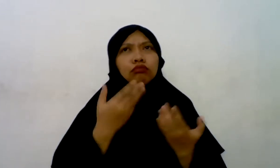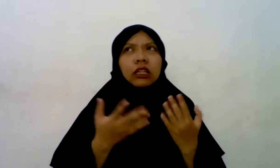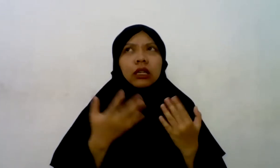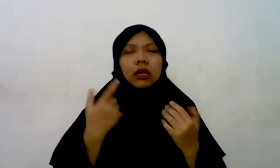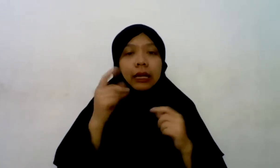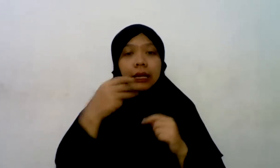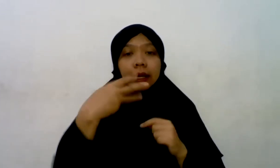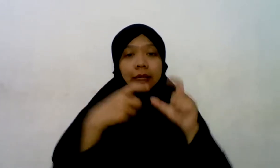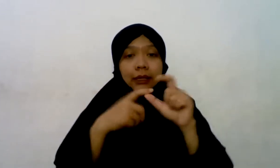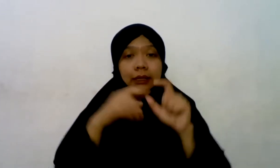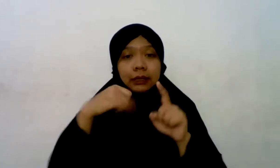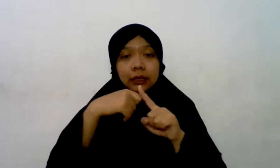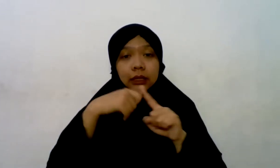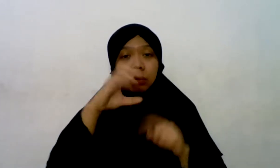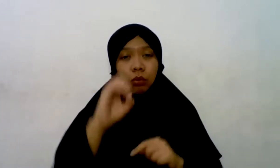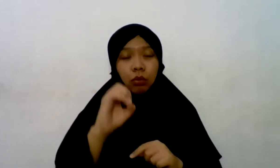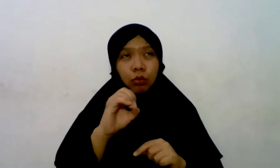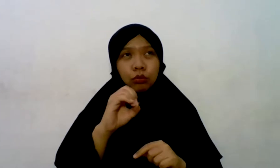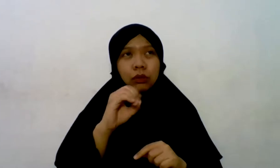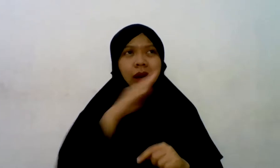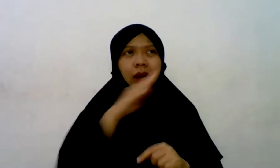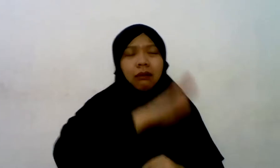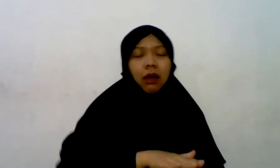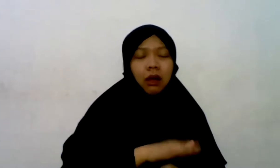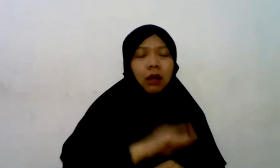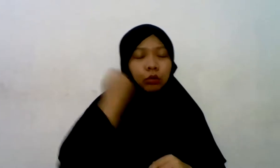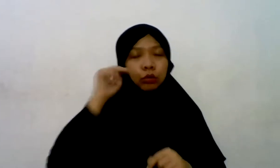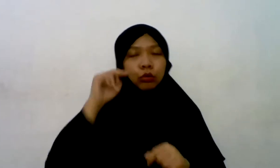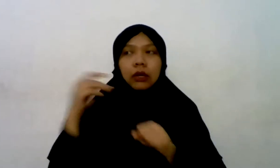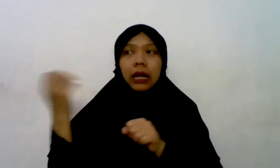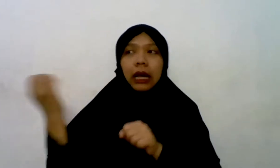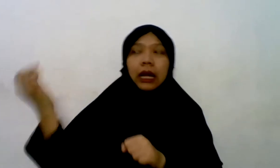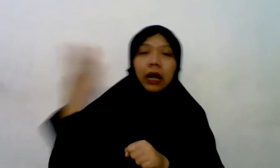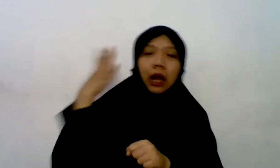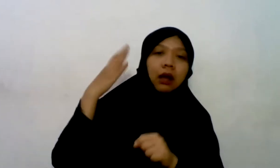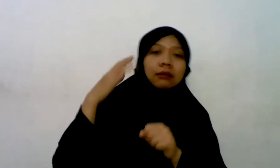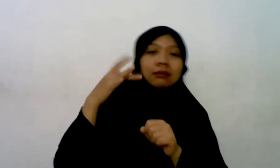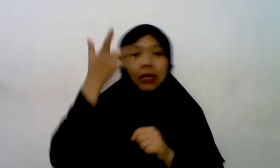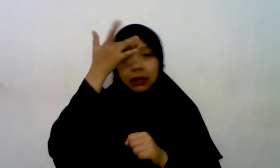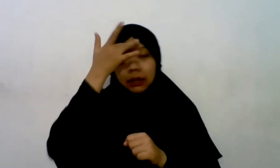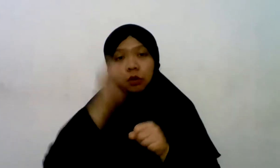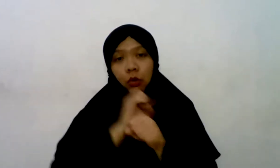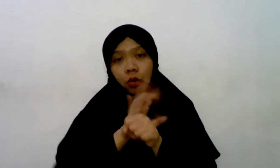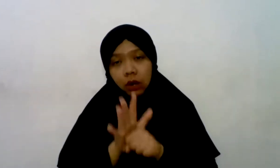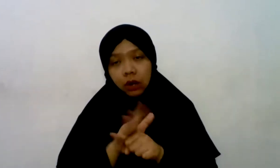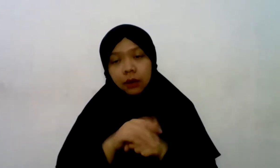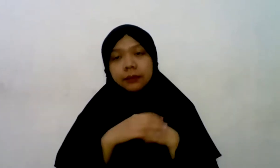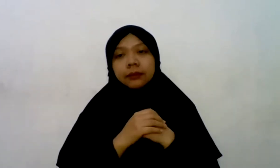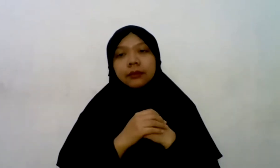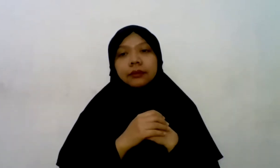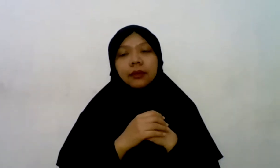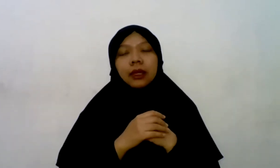both transmitting the virus and being impacted by